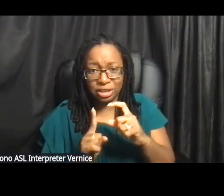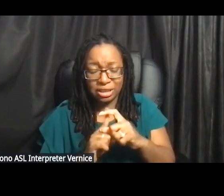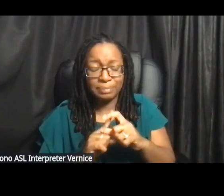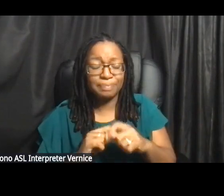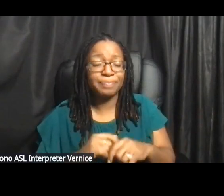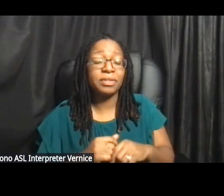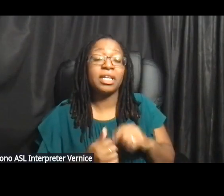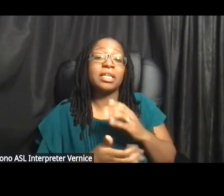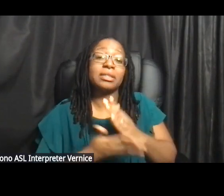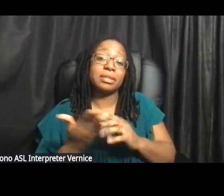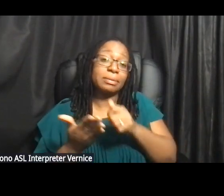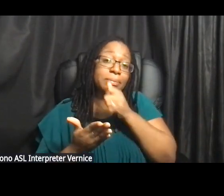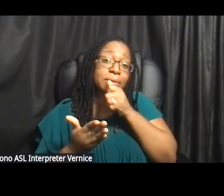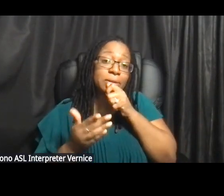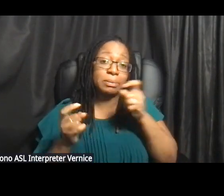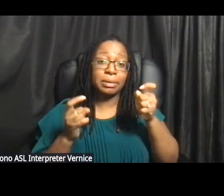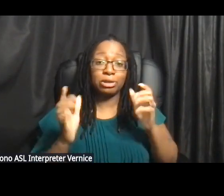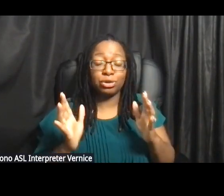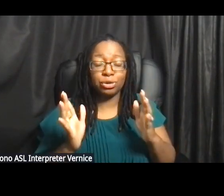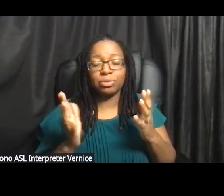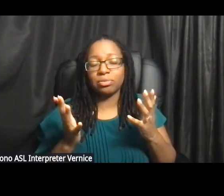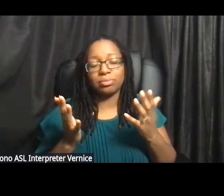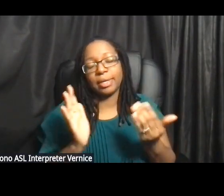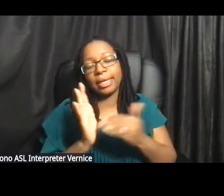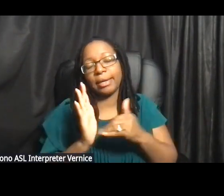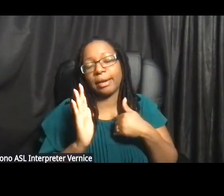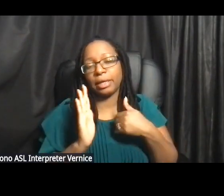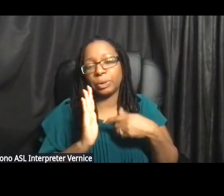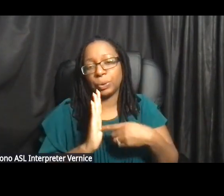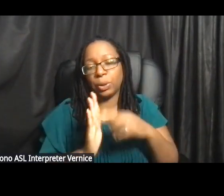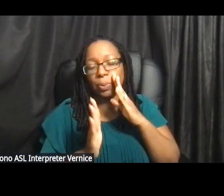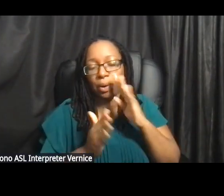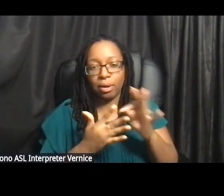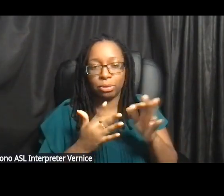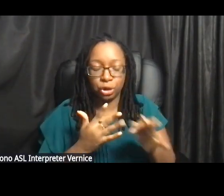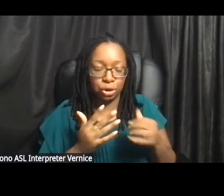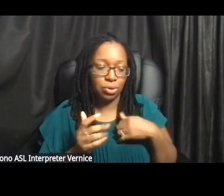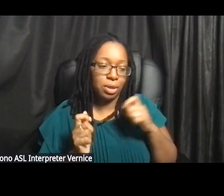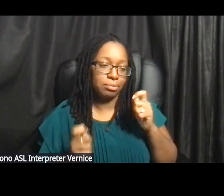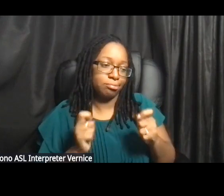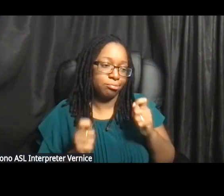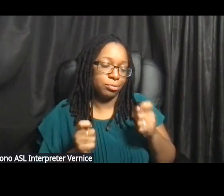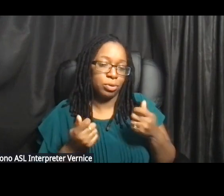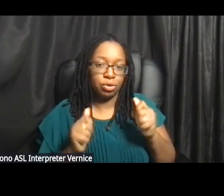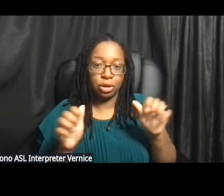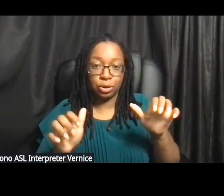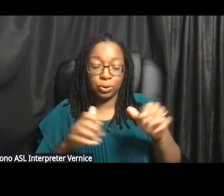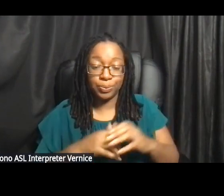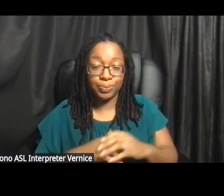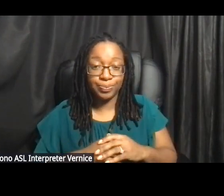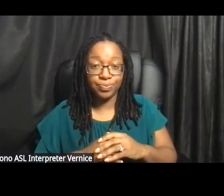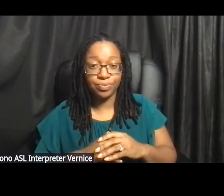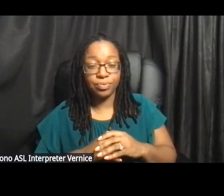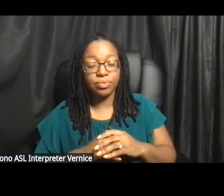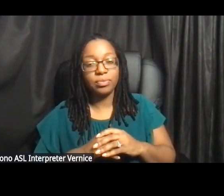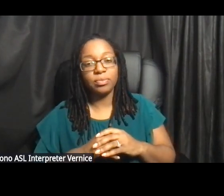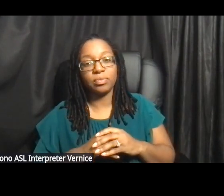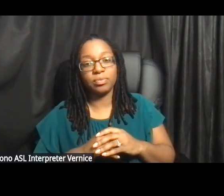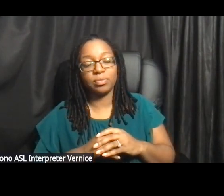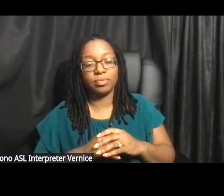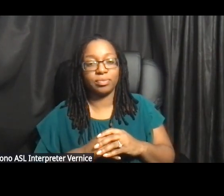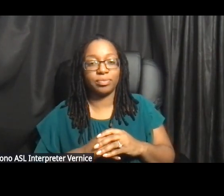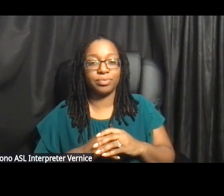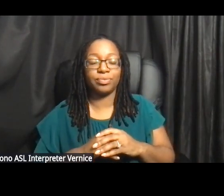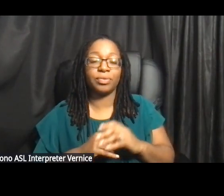password managers, yeah, like I showed you, will have this option, let you customize what you're doing. What I noticed